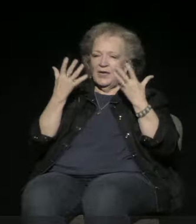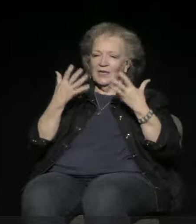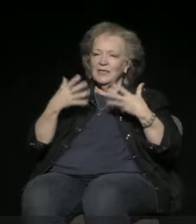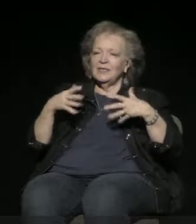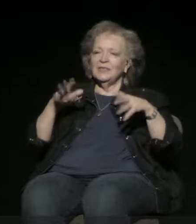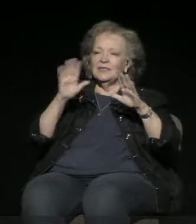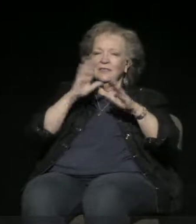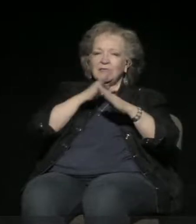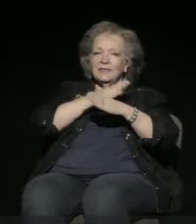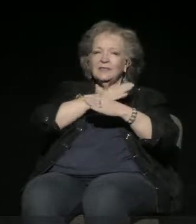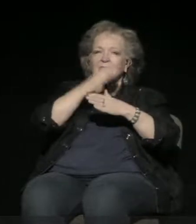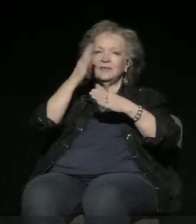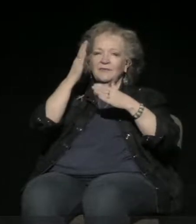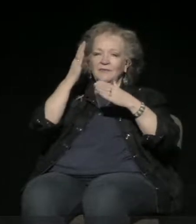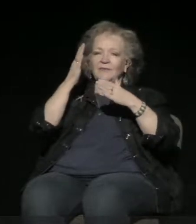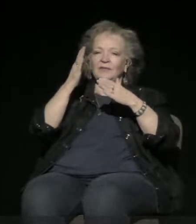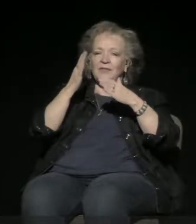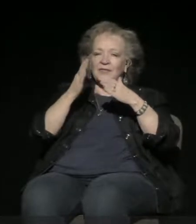Failing